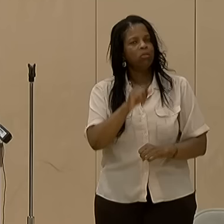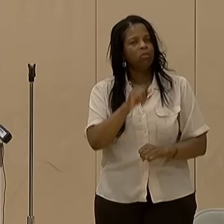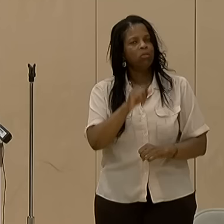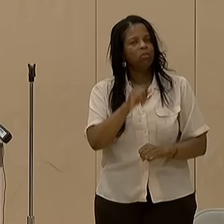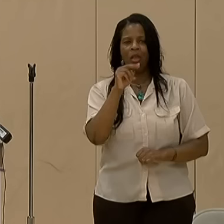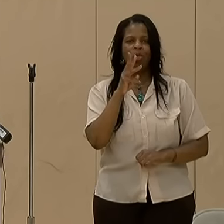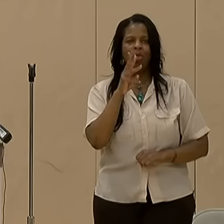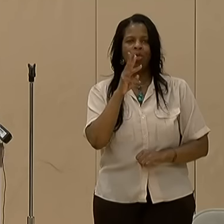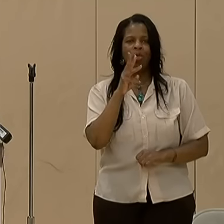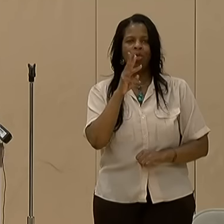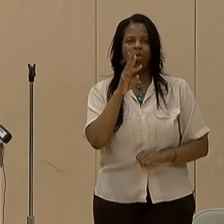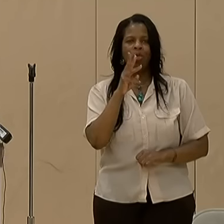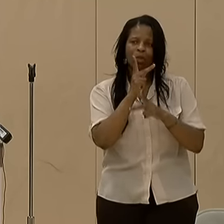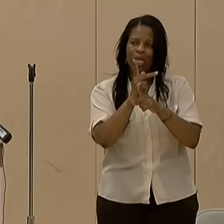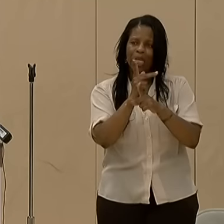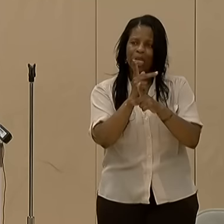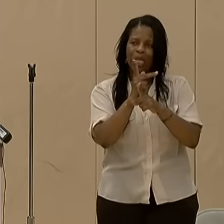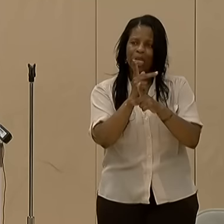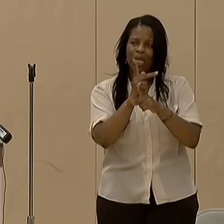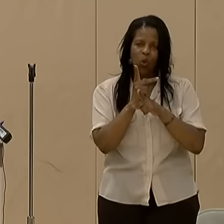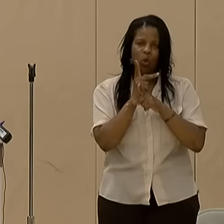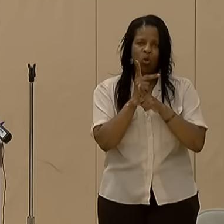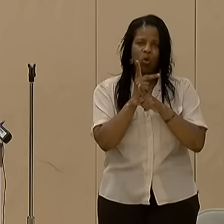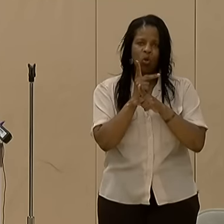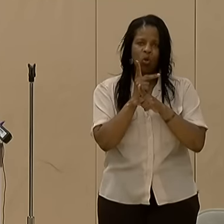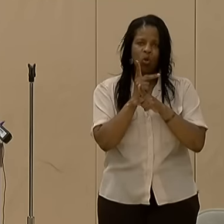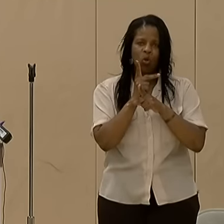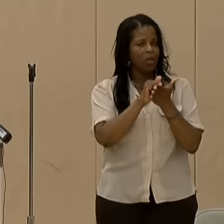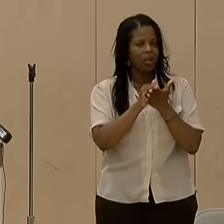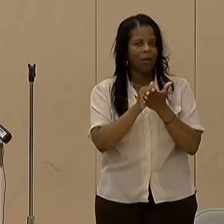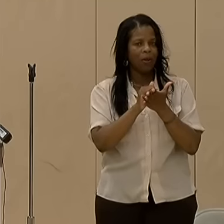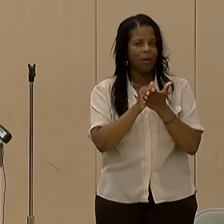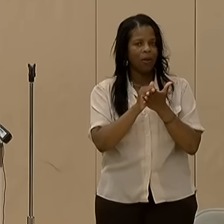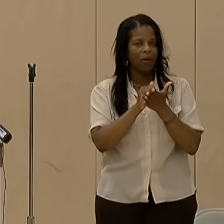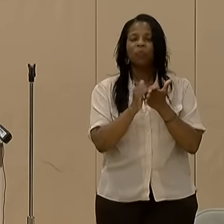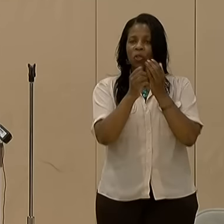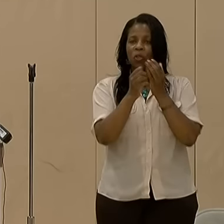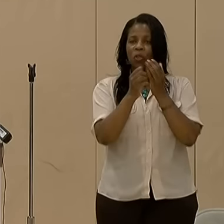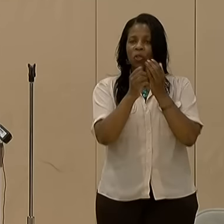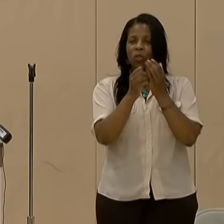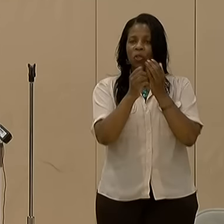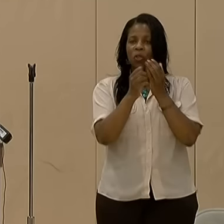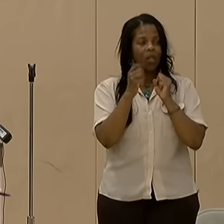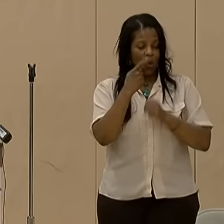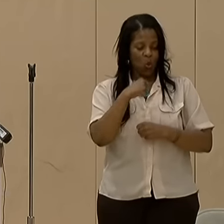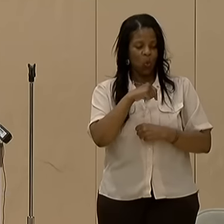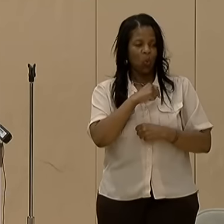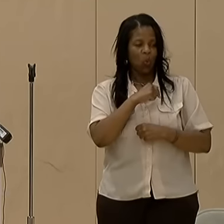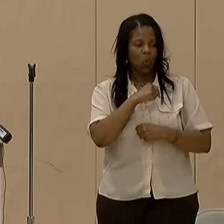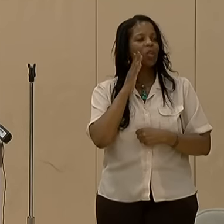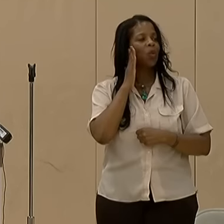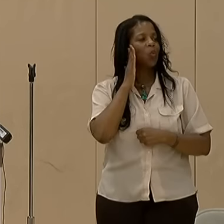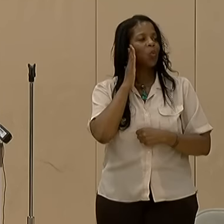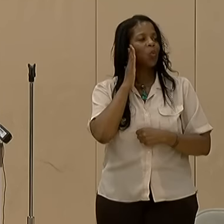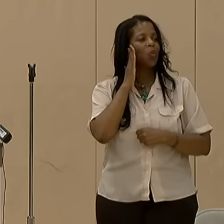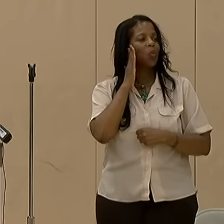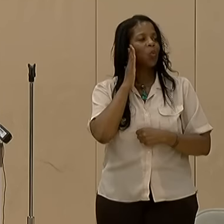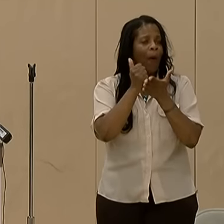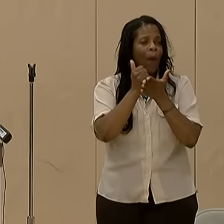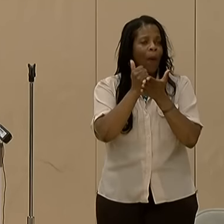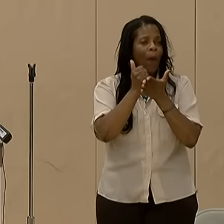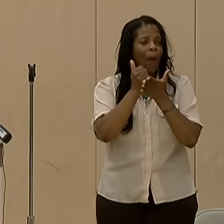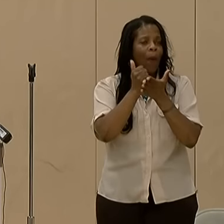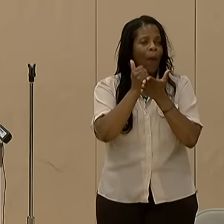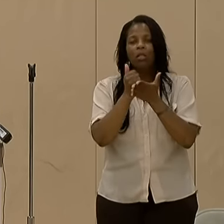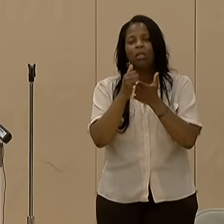water. So we want to make sure that you're safe, and we are going to be helping to